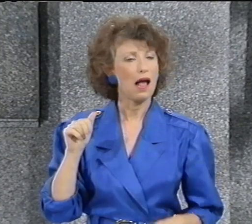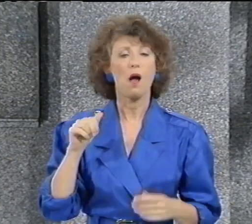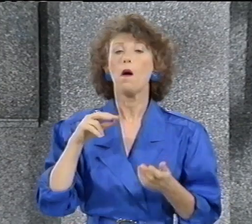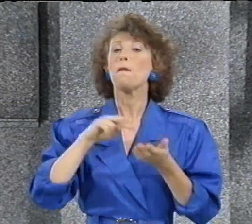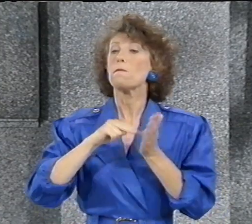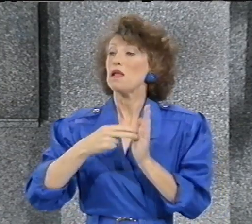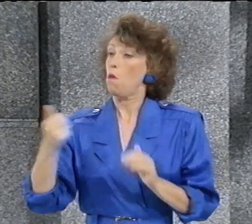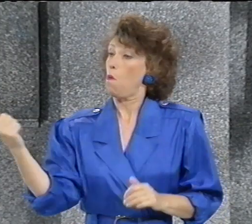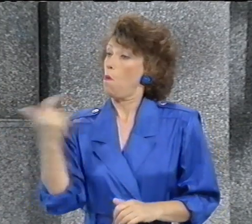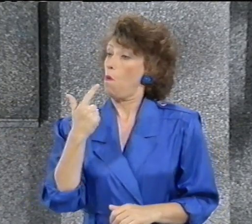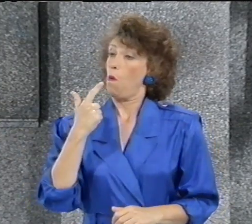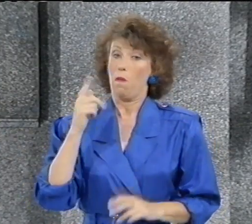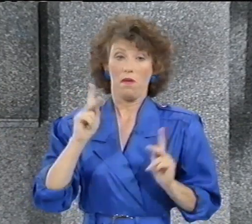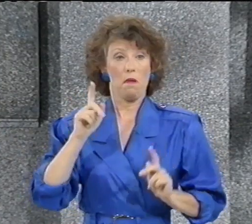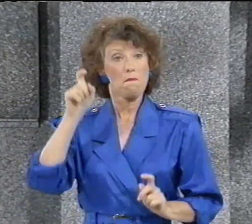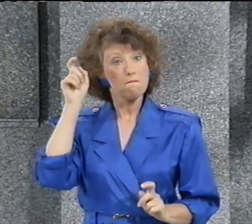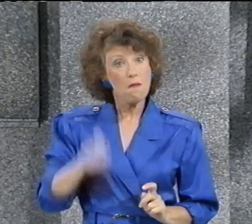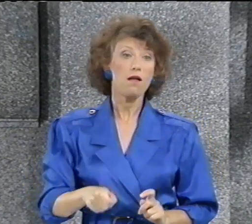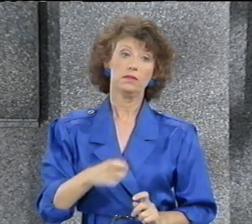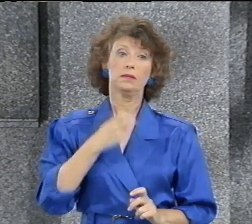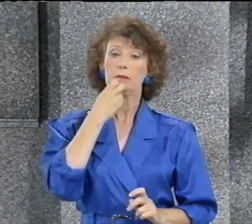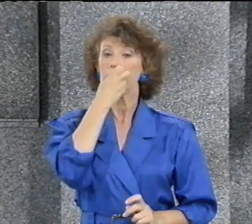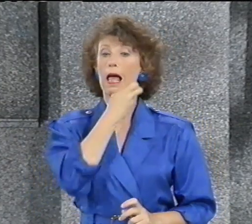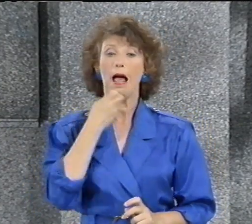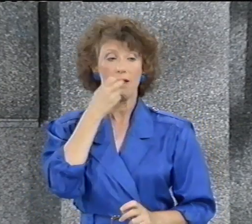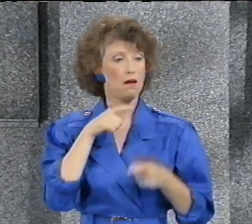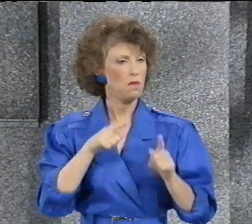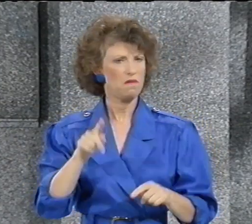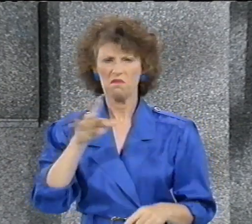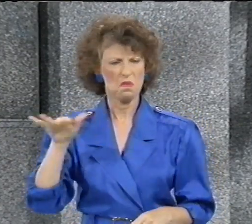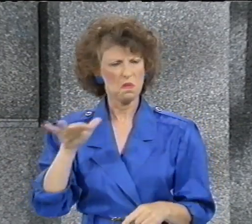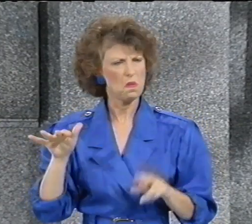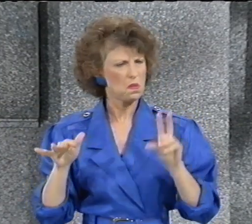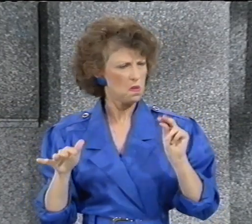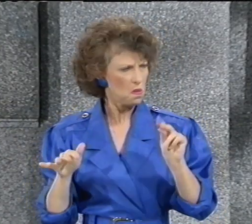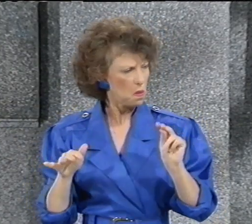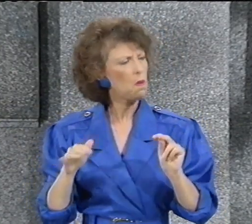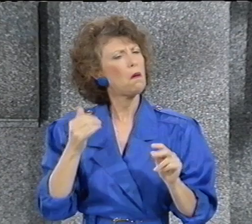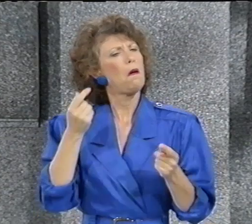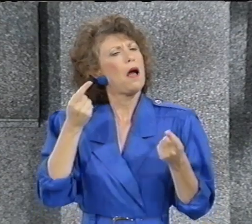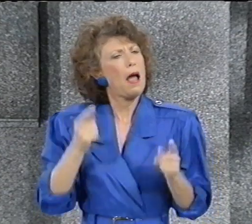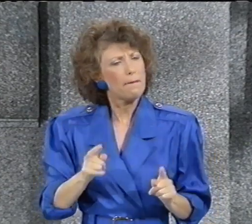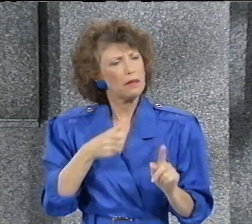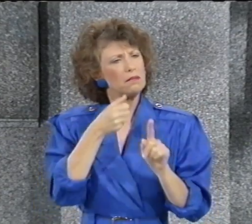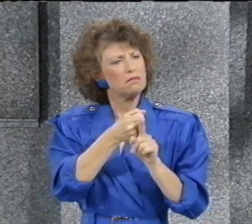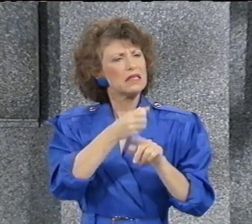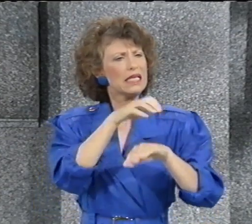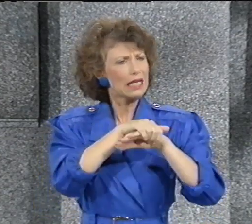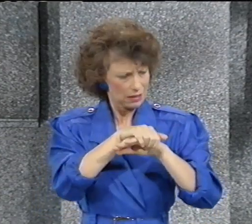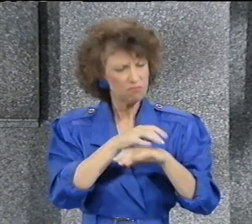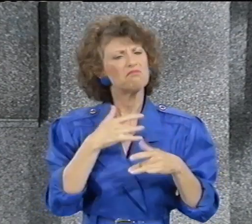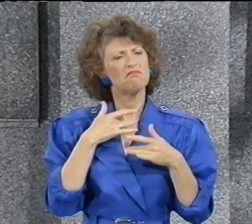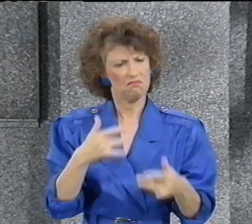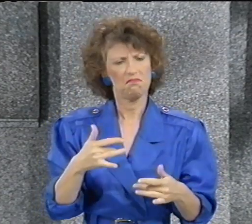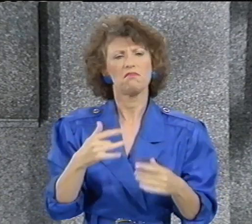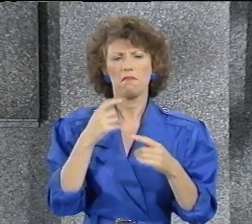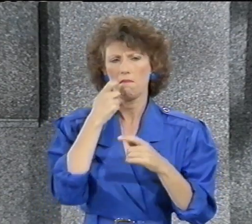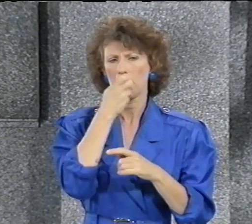speech. Now, that doesn't mean that you always have to mouth words while you're fingerspelling, but when you are using more